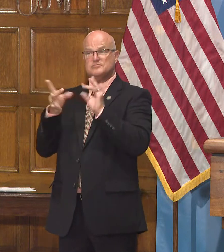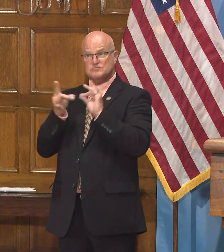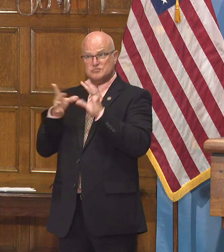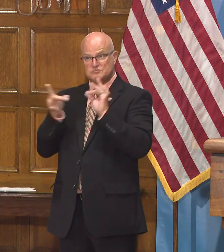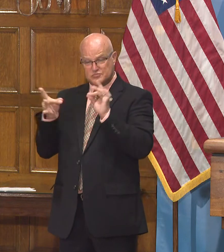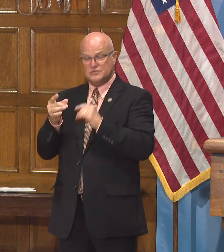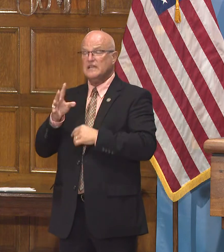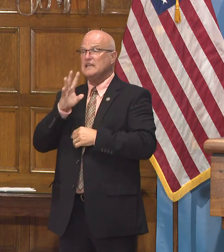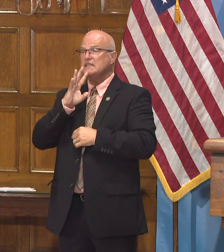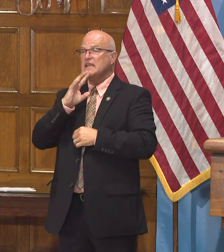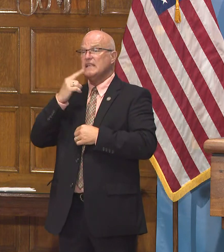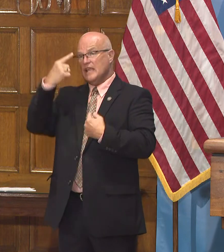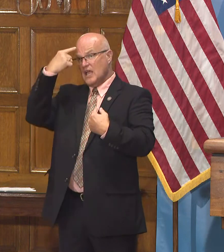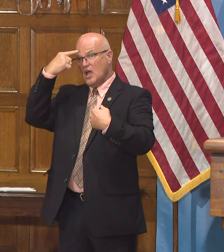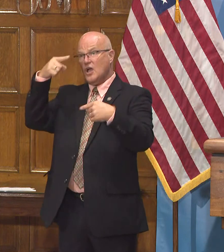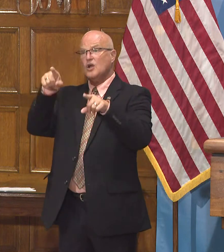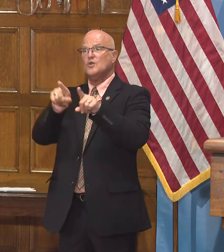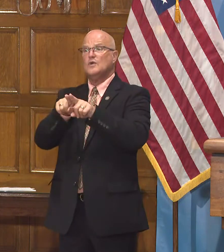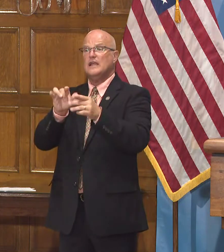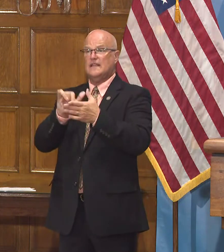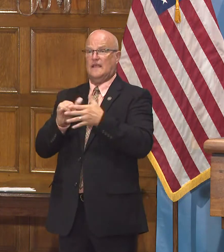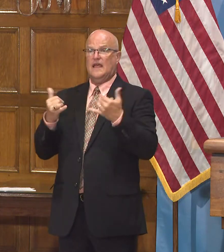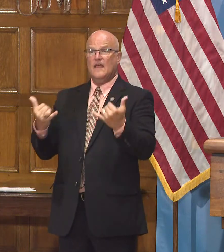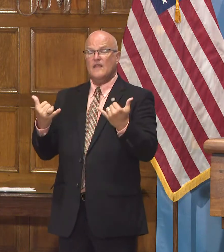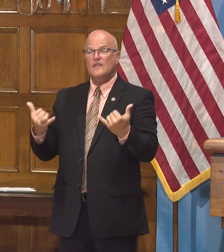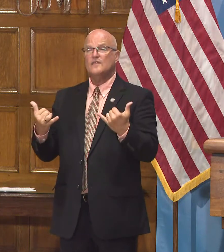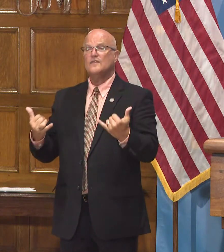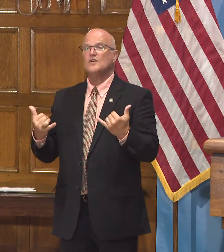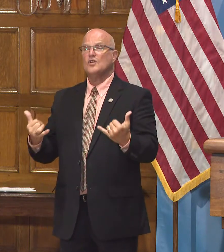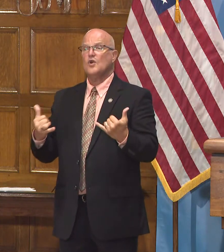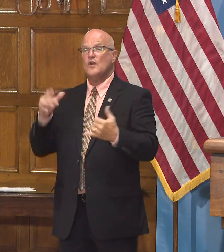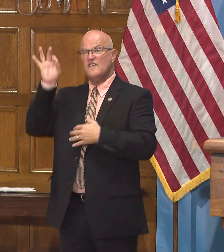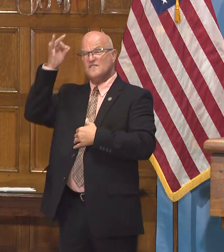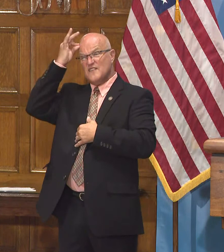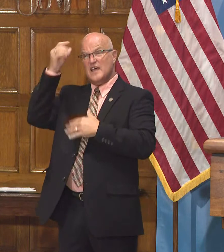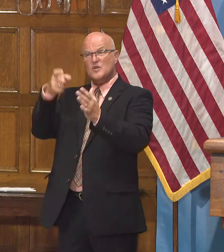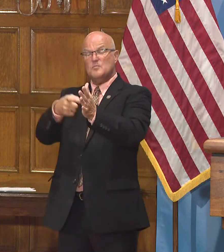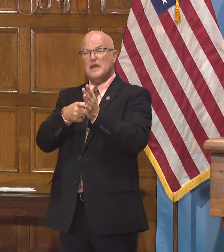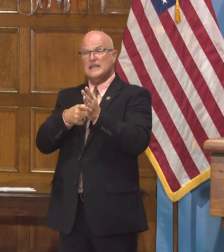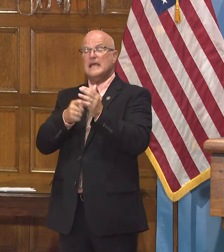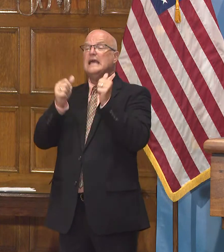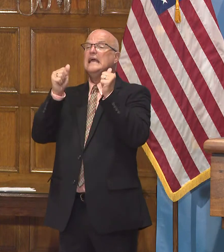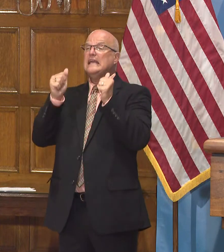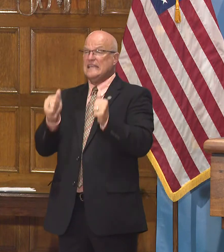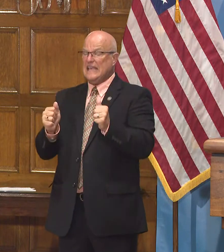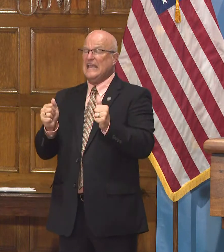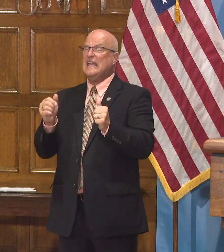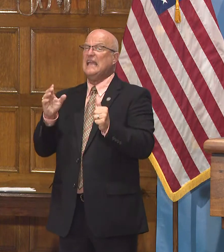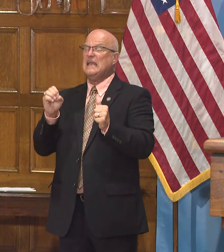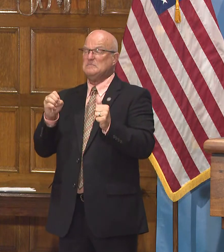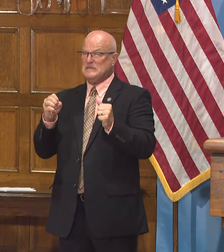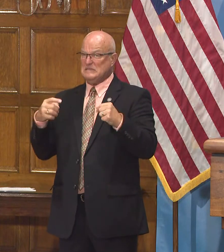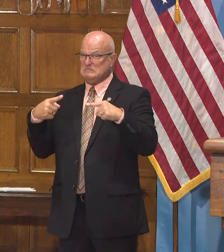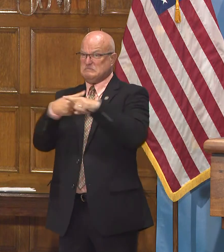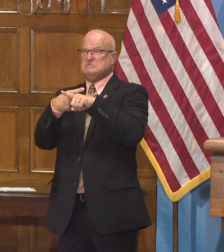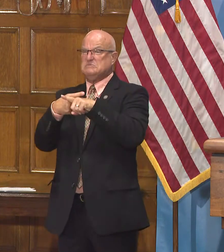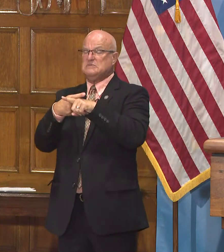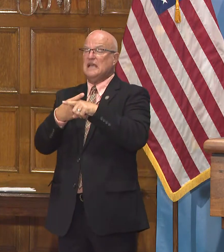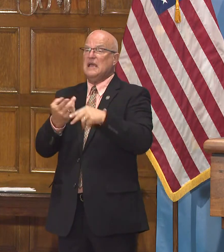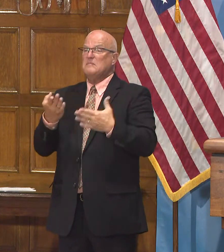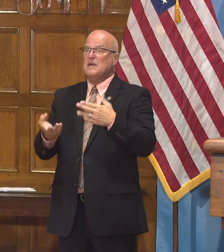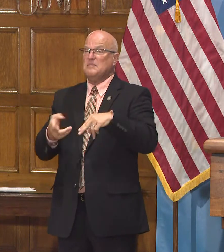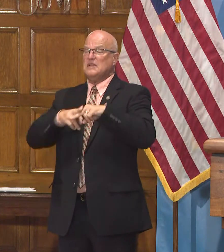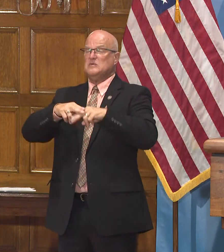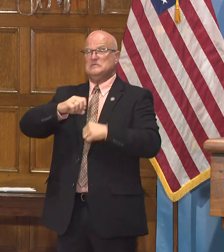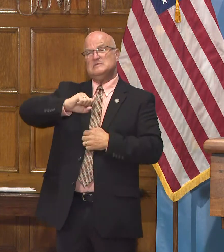whenever he agreed that the current federal mandate can be counterproductive and can increase resistance. So